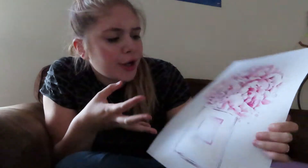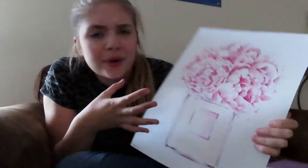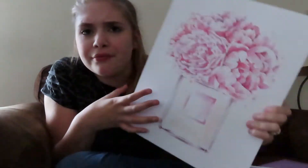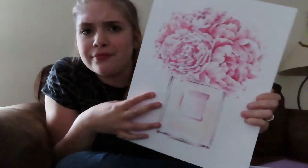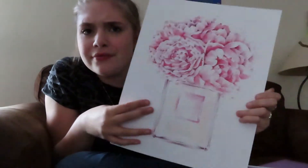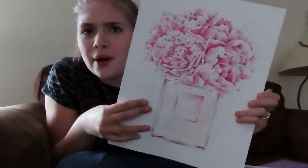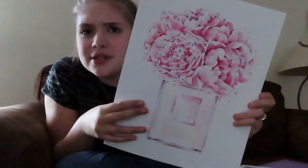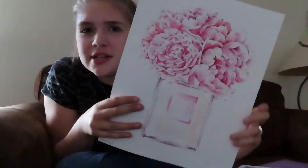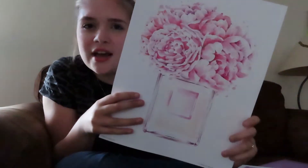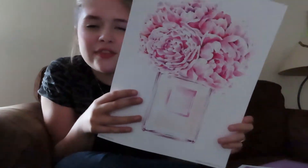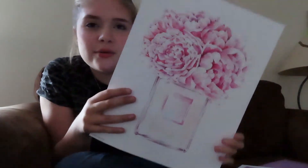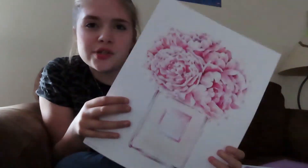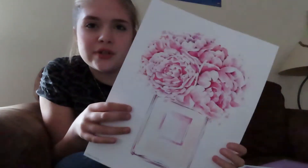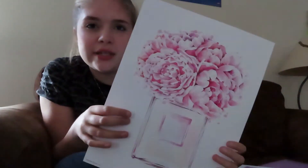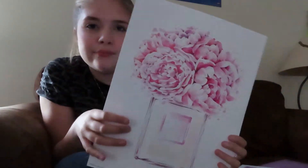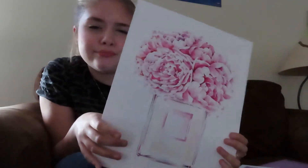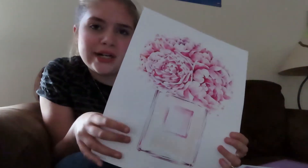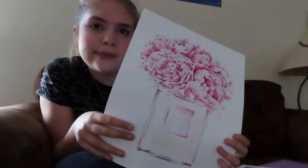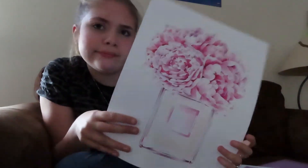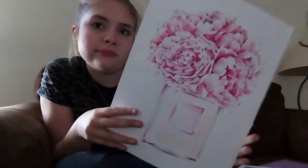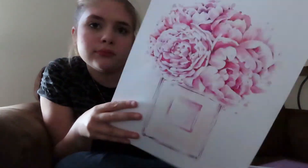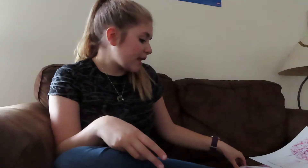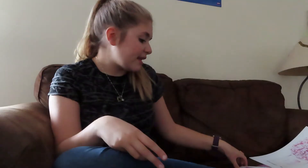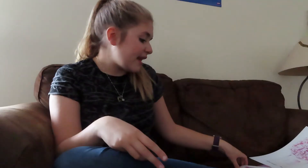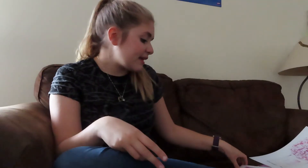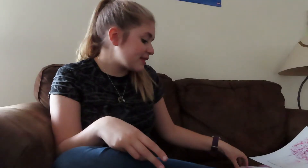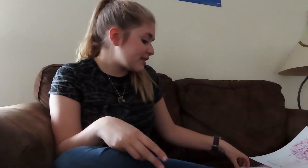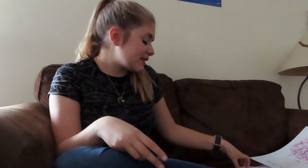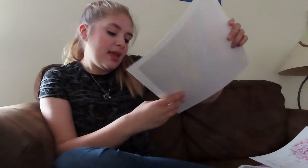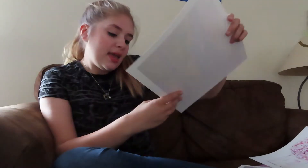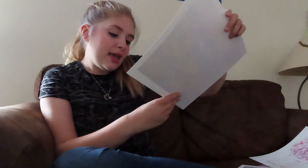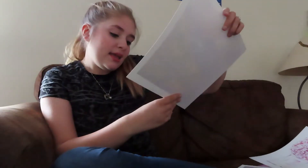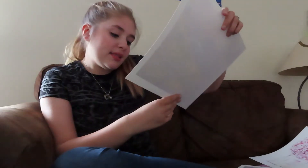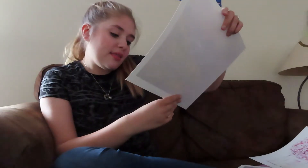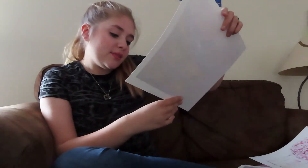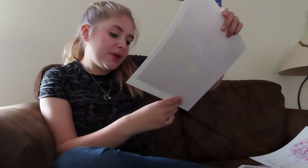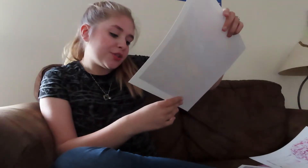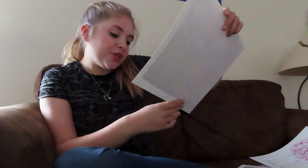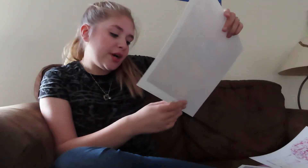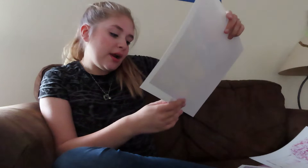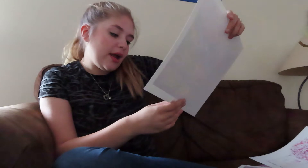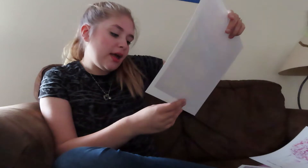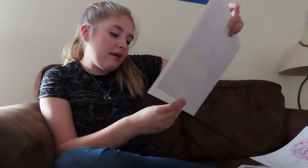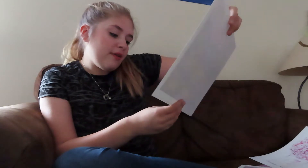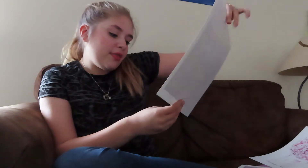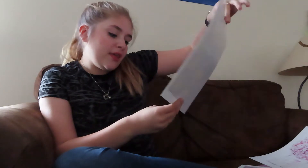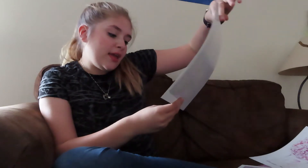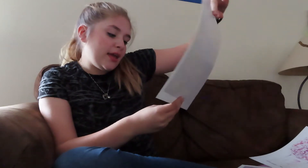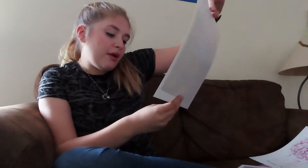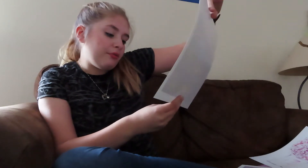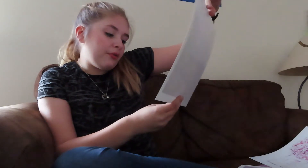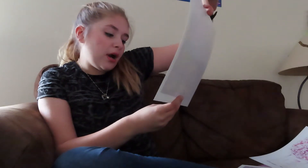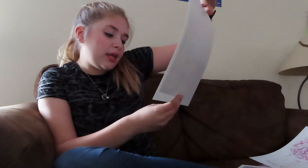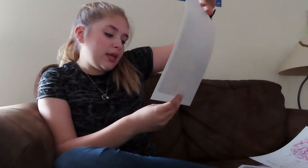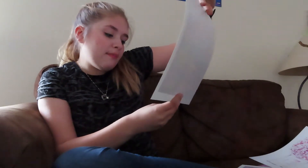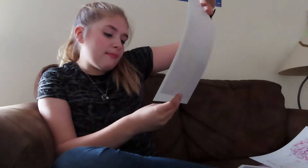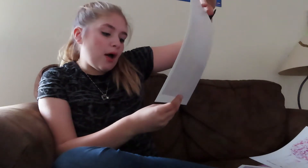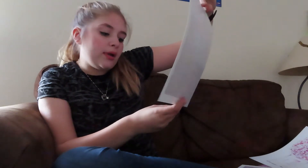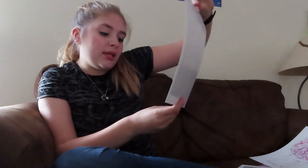with flowers in it i thought it was really pretty next is this picture of the rocky mountains